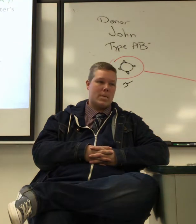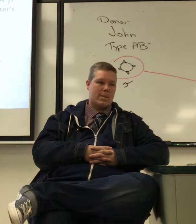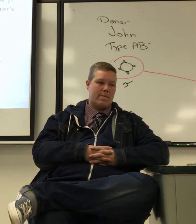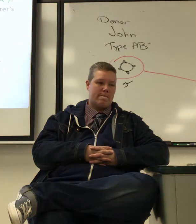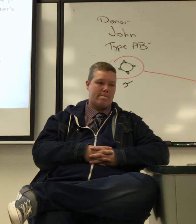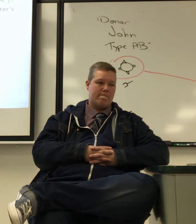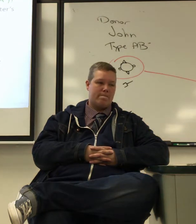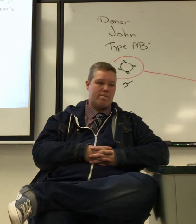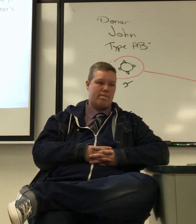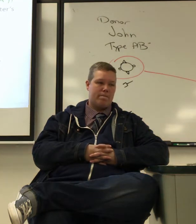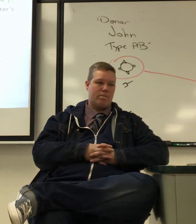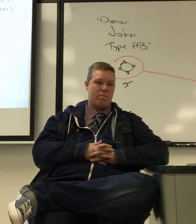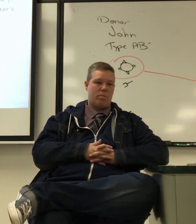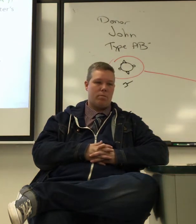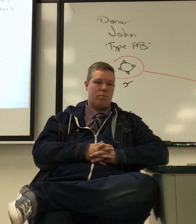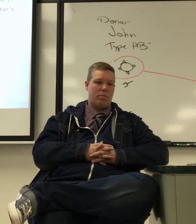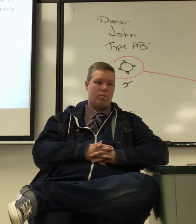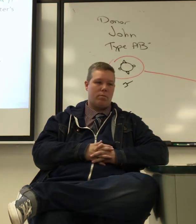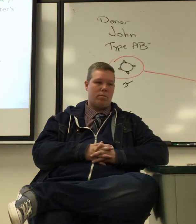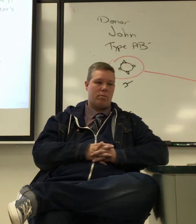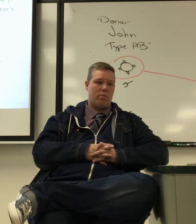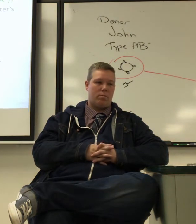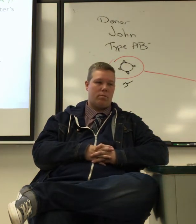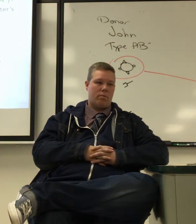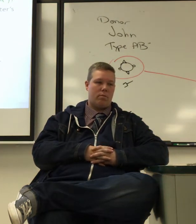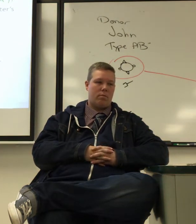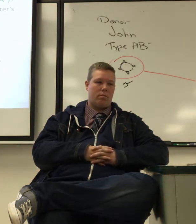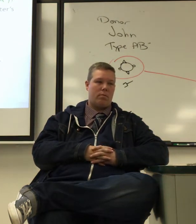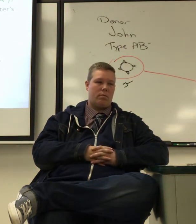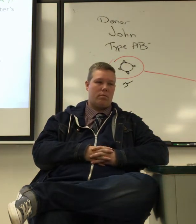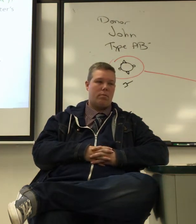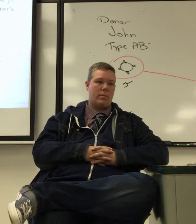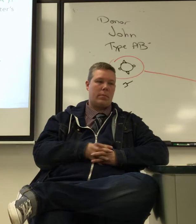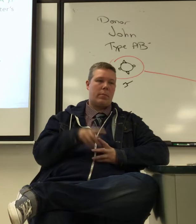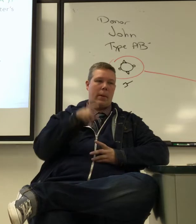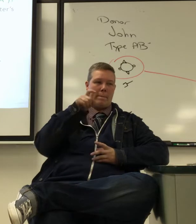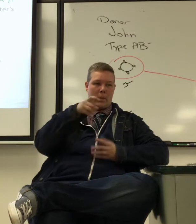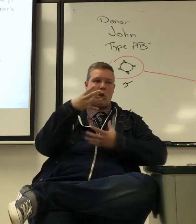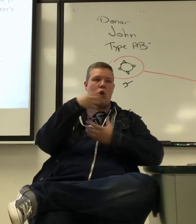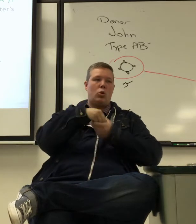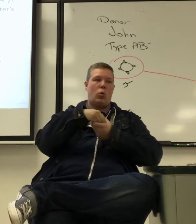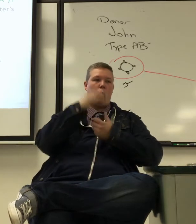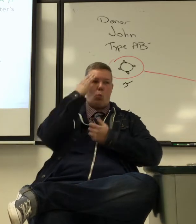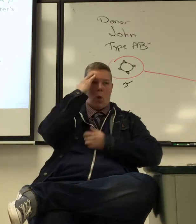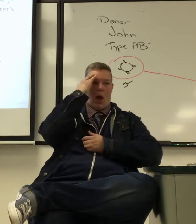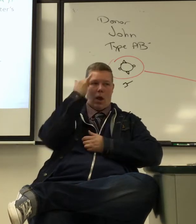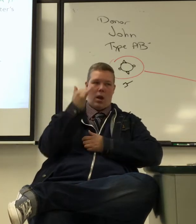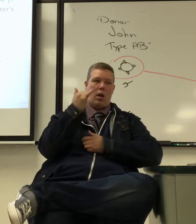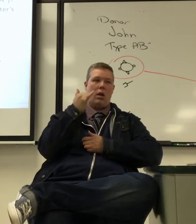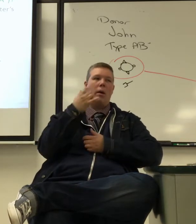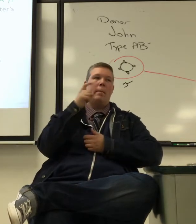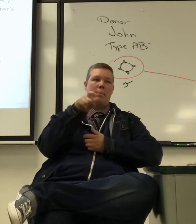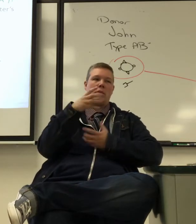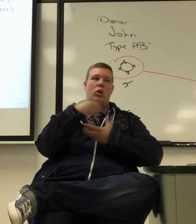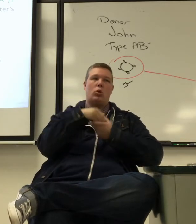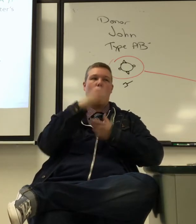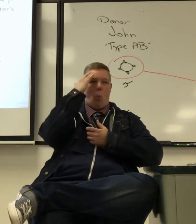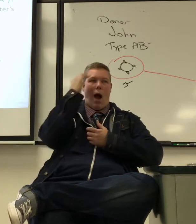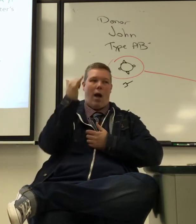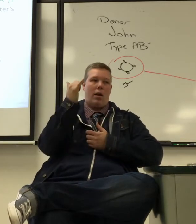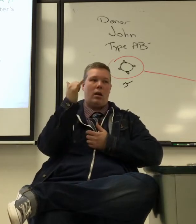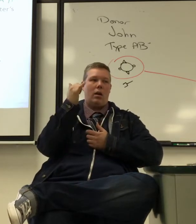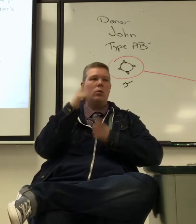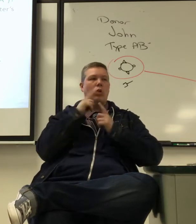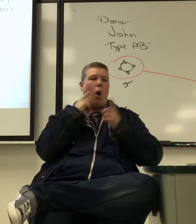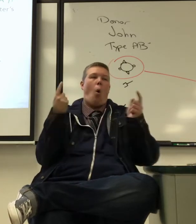blood reacted with Peter's blood. That doesn't tell me anything. You have to tell me which of the three cross-reacted